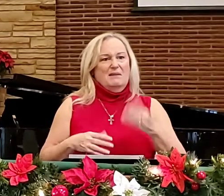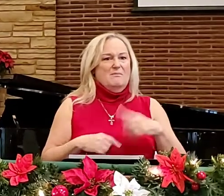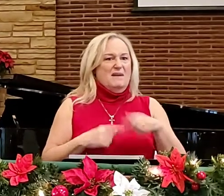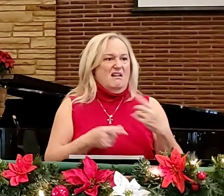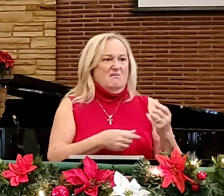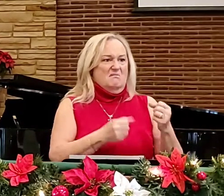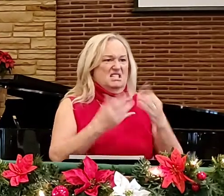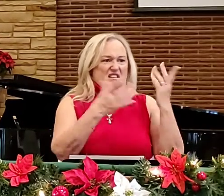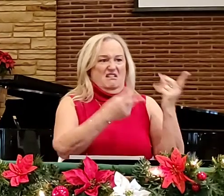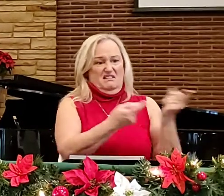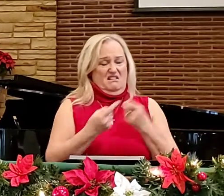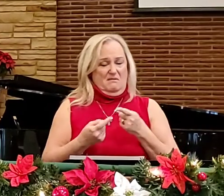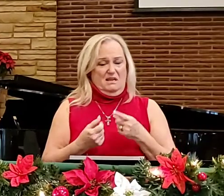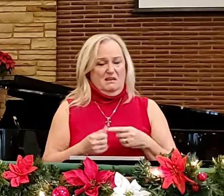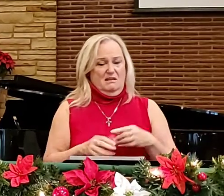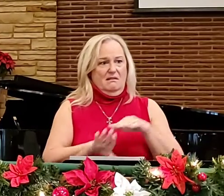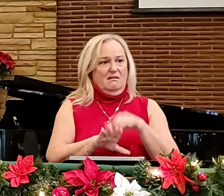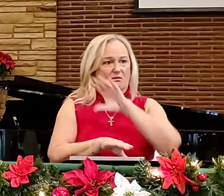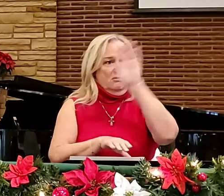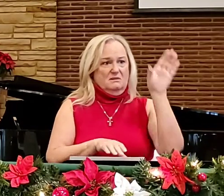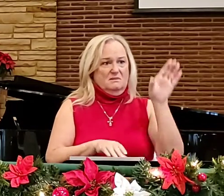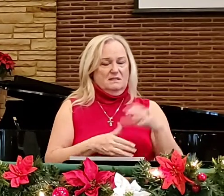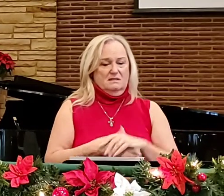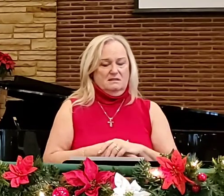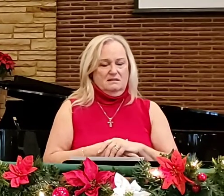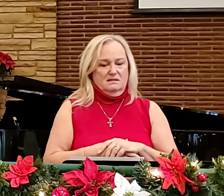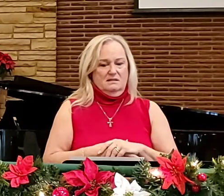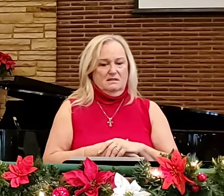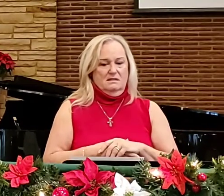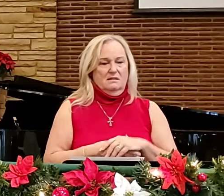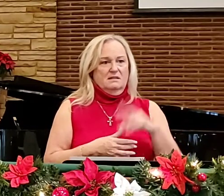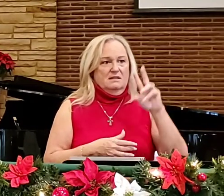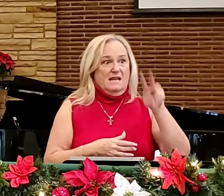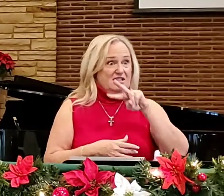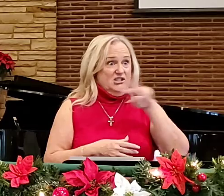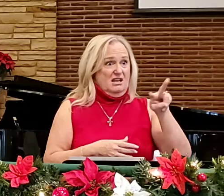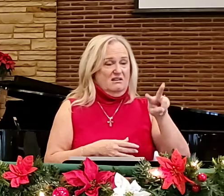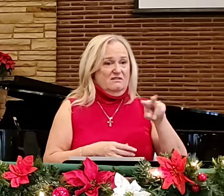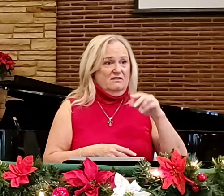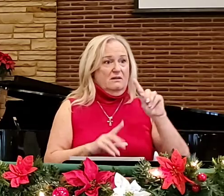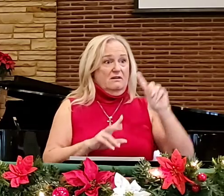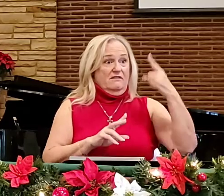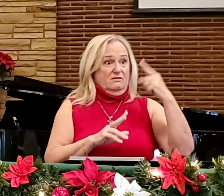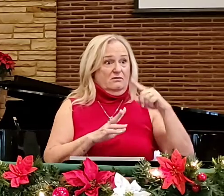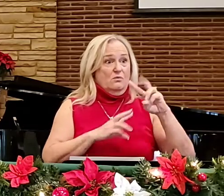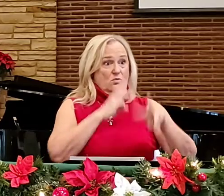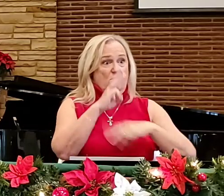coming at Christmas? Hashtag first world problems.